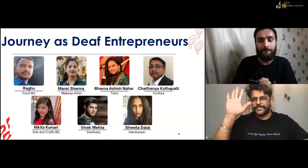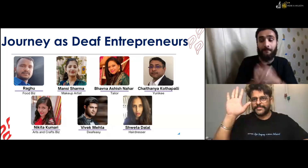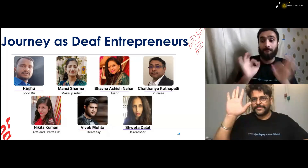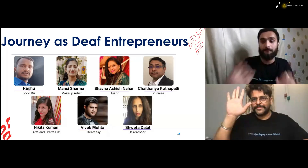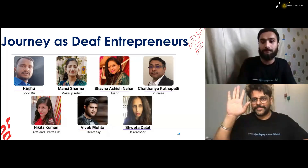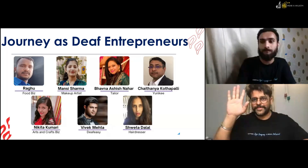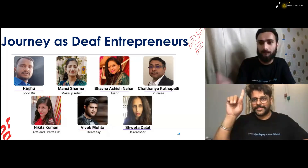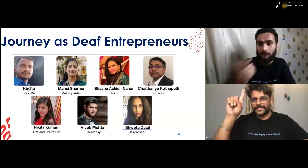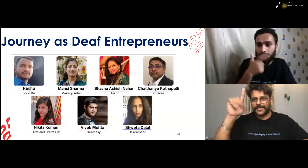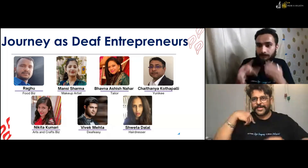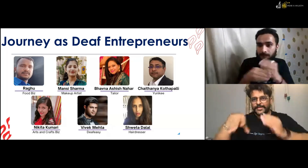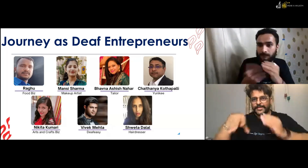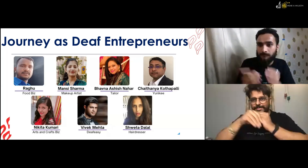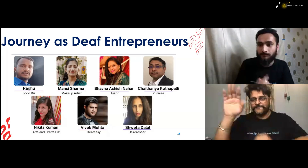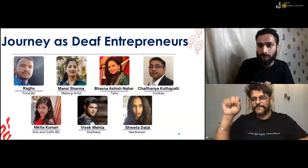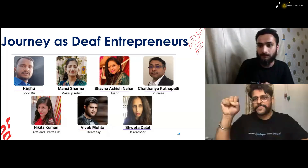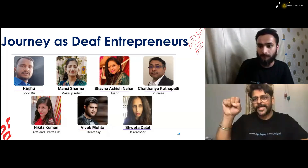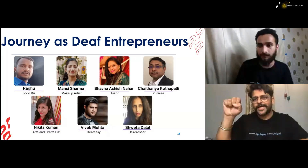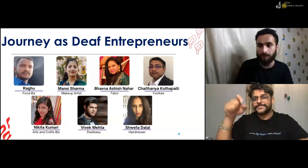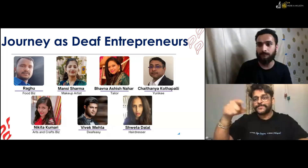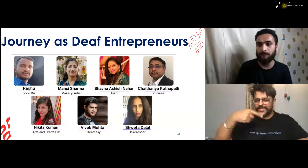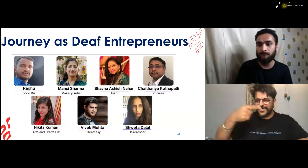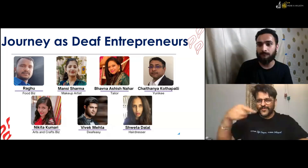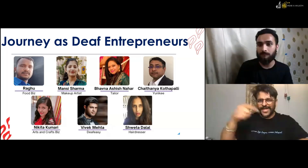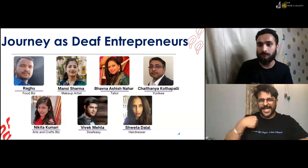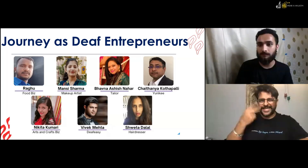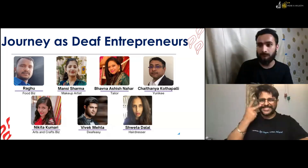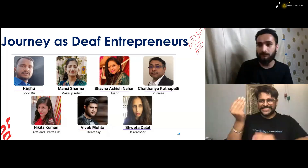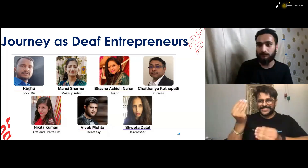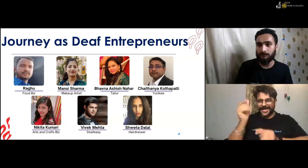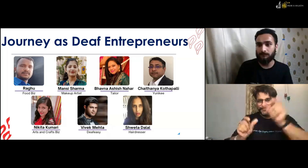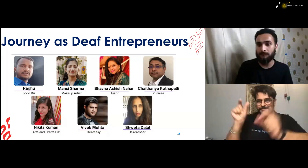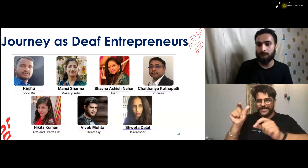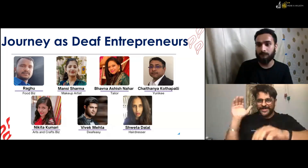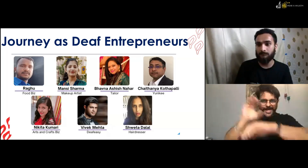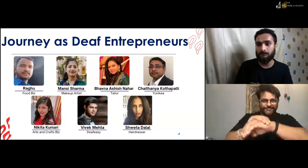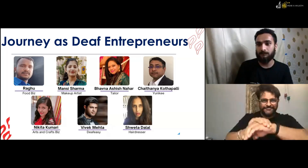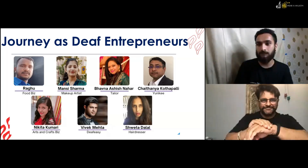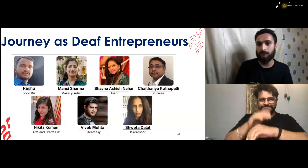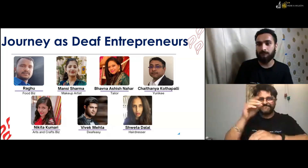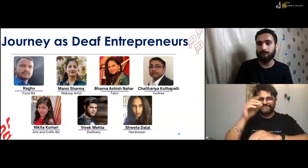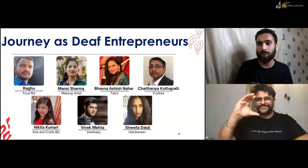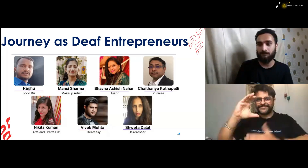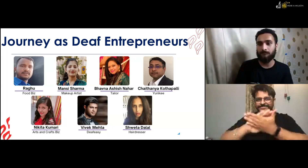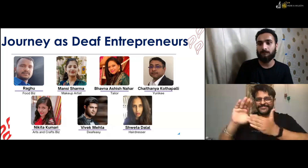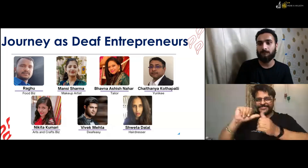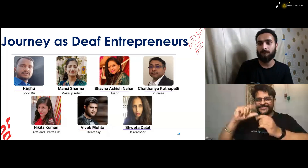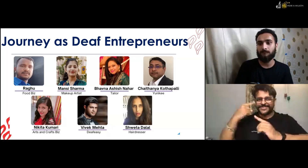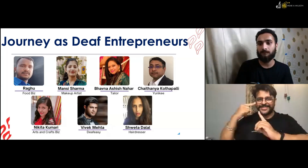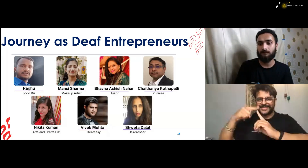Okay. Yeah, Dr. Alim here. I'll add here. Right. I see that some people are